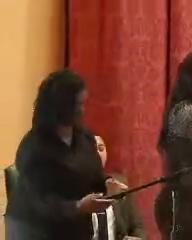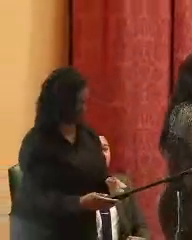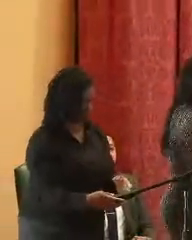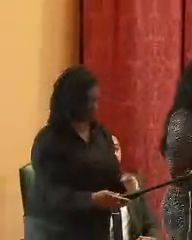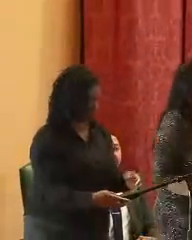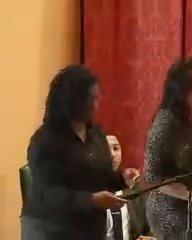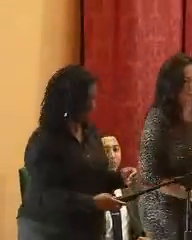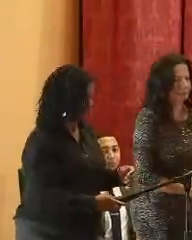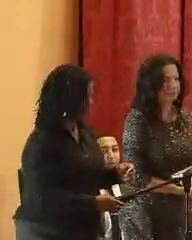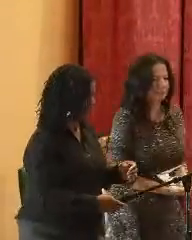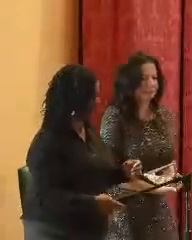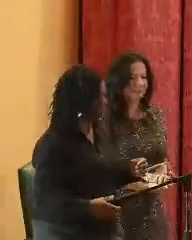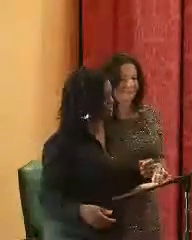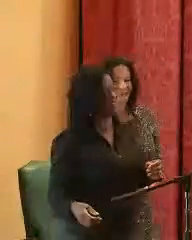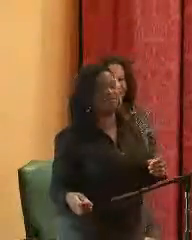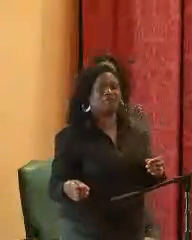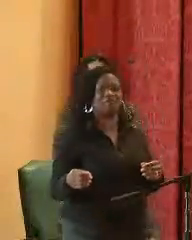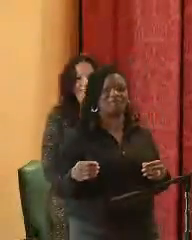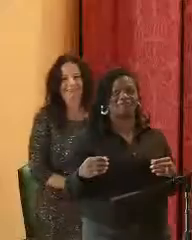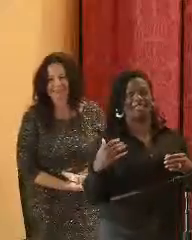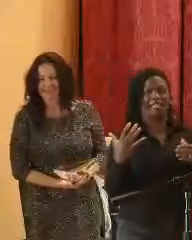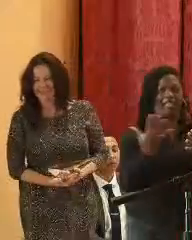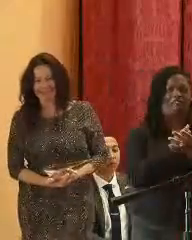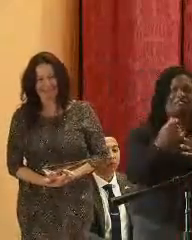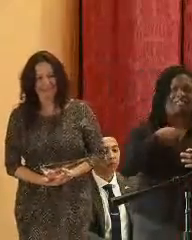I just do everything crazy, don't I?